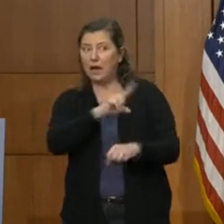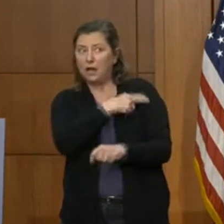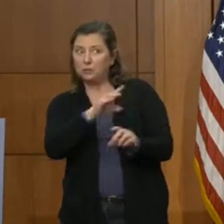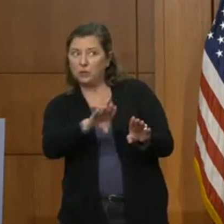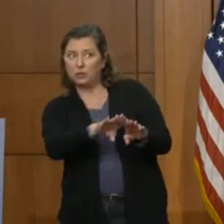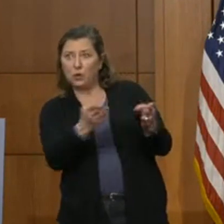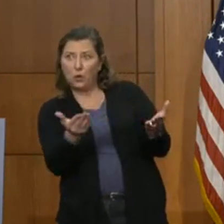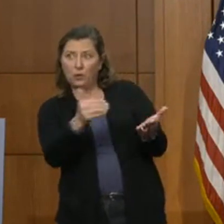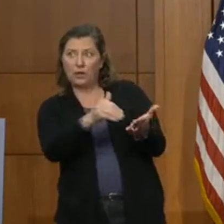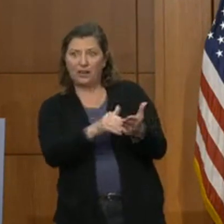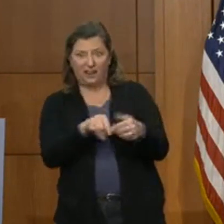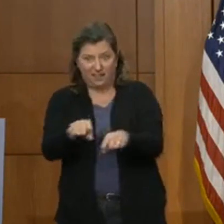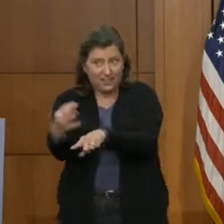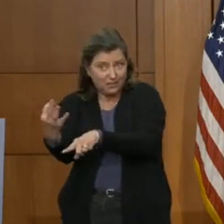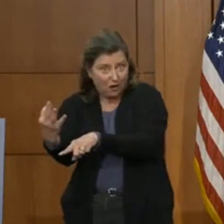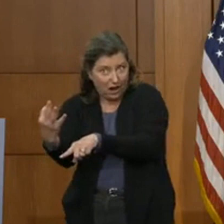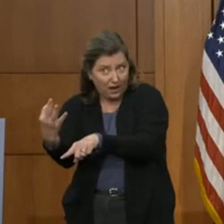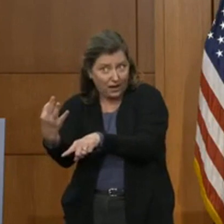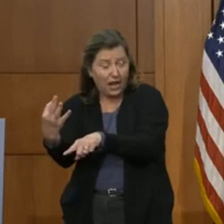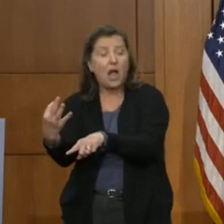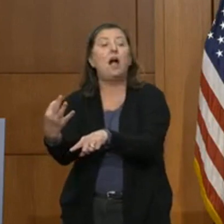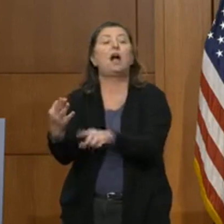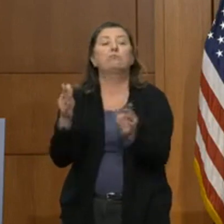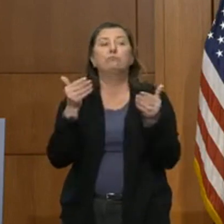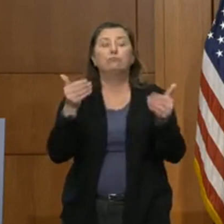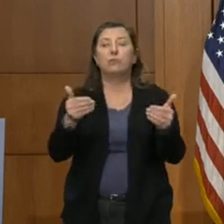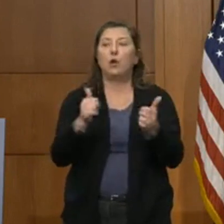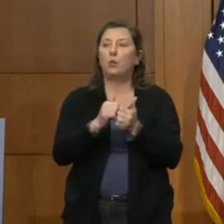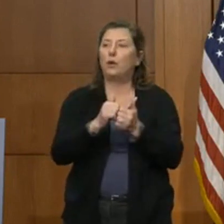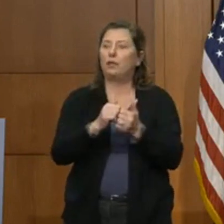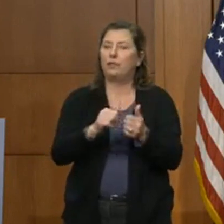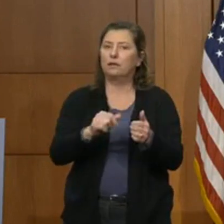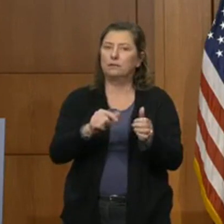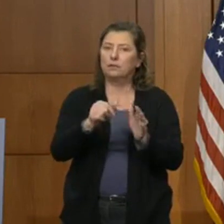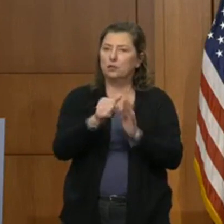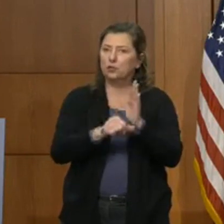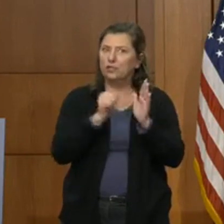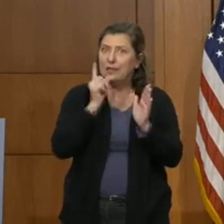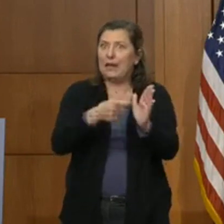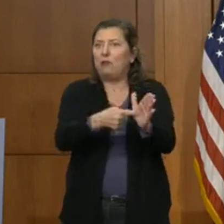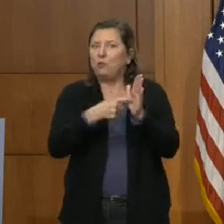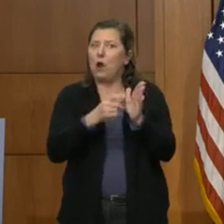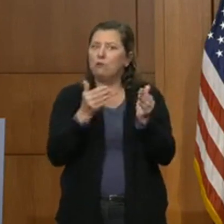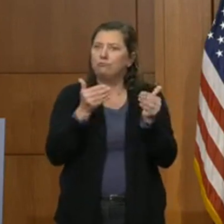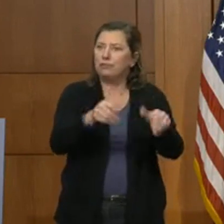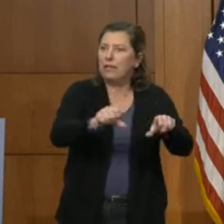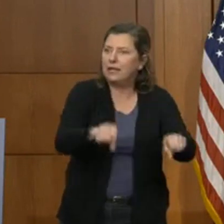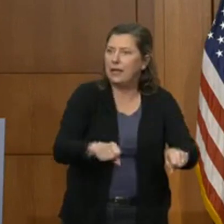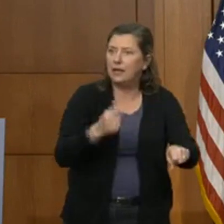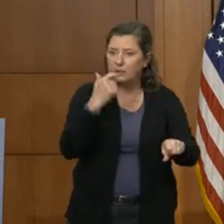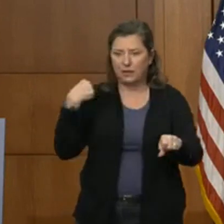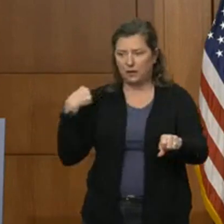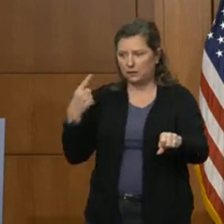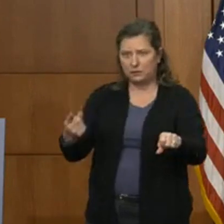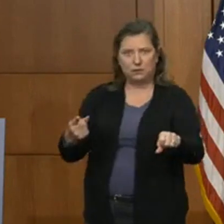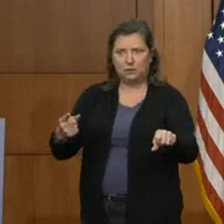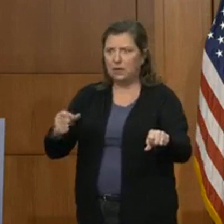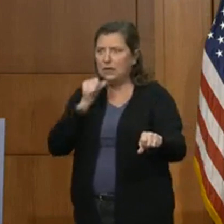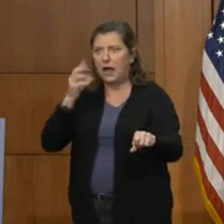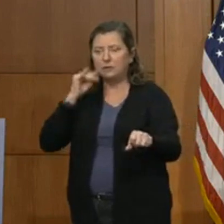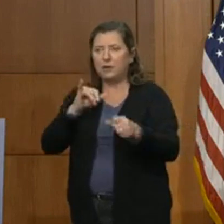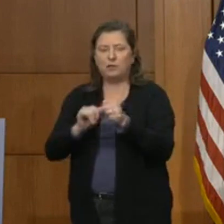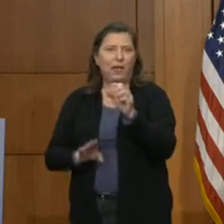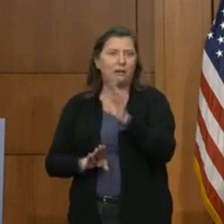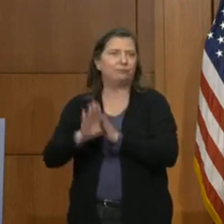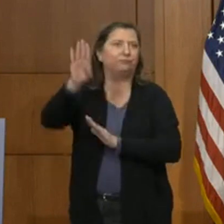hospitals again this Friday to elective procedures is because they haven't had that surge that we were so worried about,